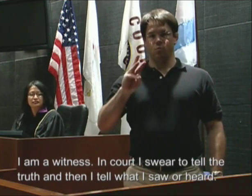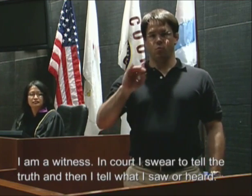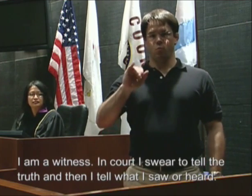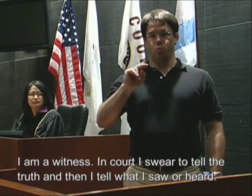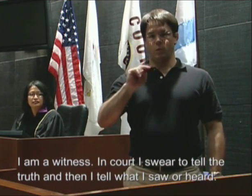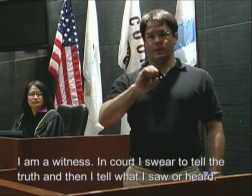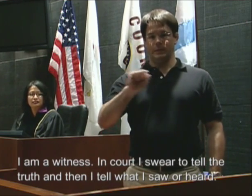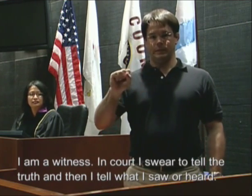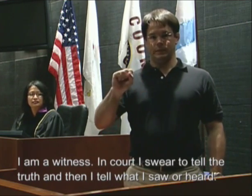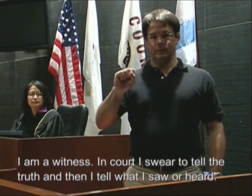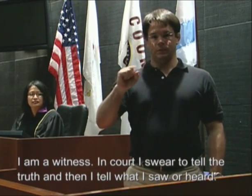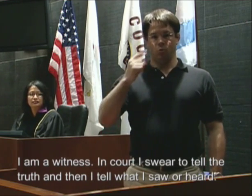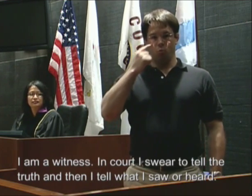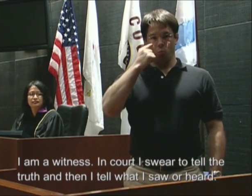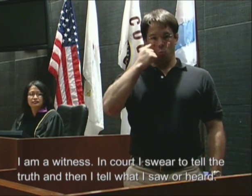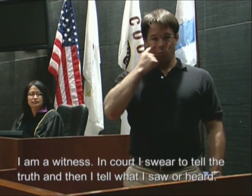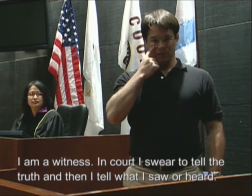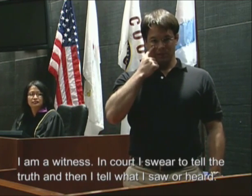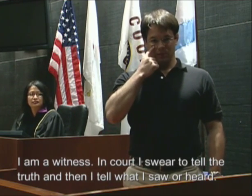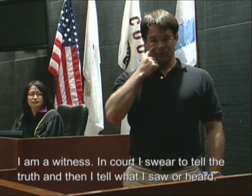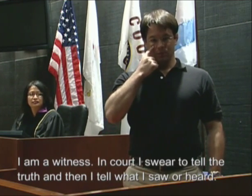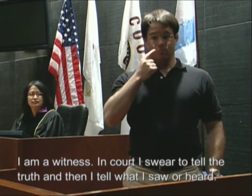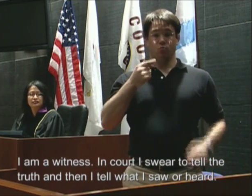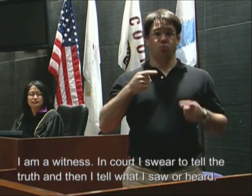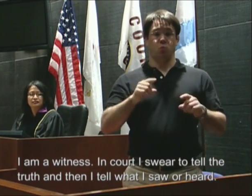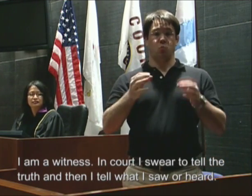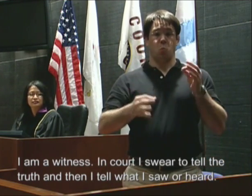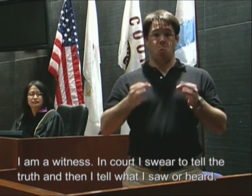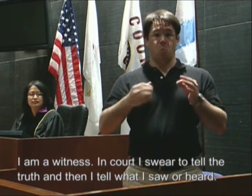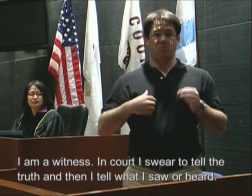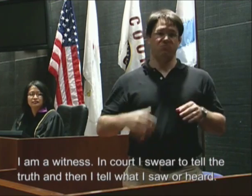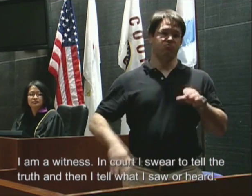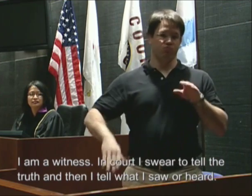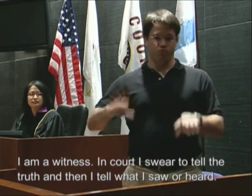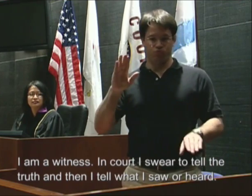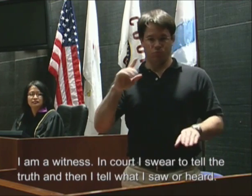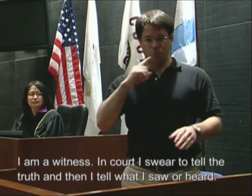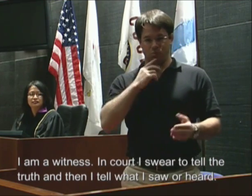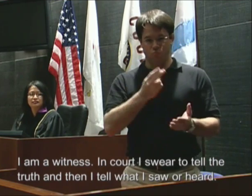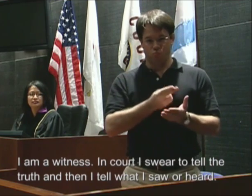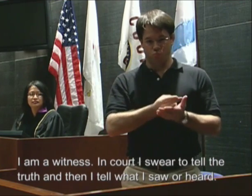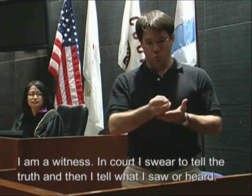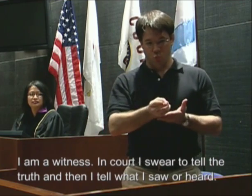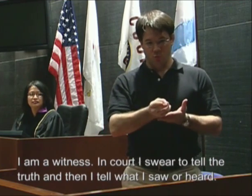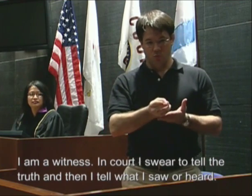I am a witness. In court, I swear to tell the truth, and then I tell what I saw or heard.